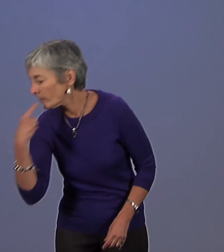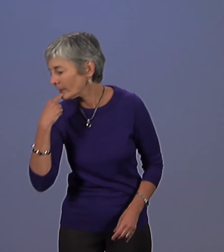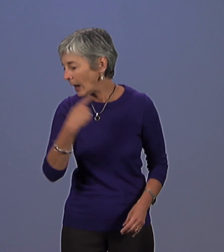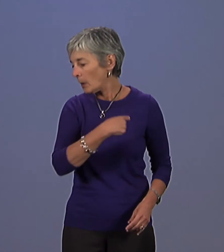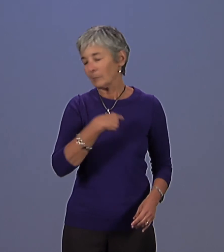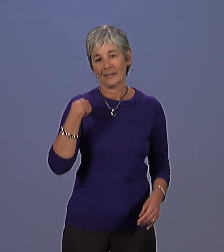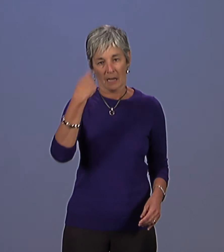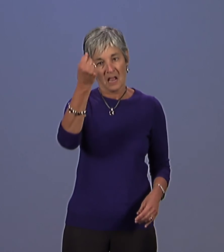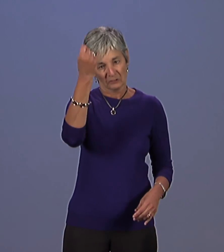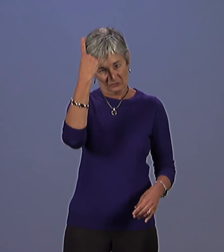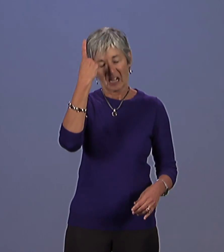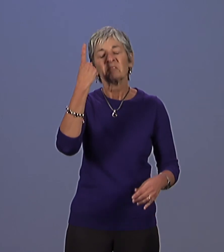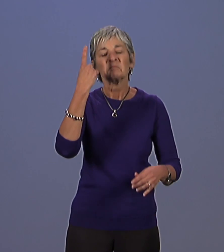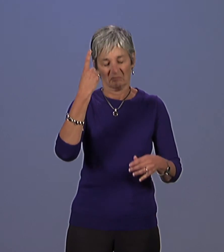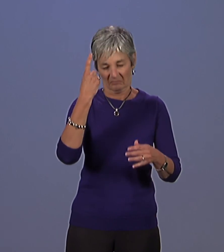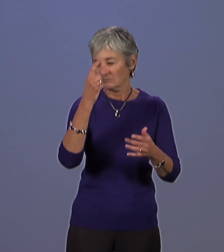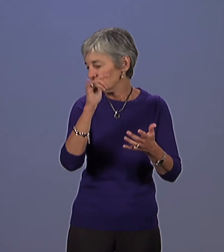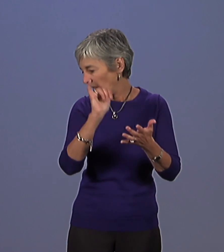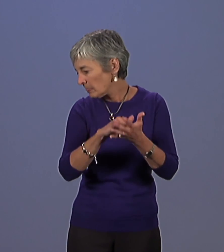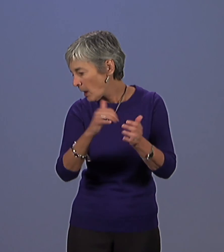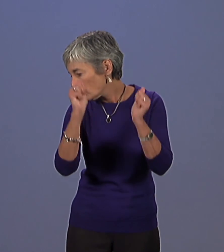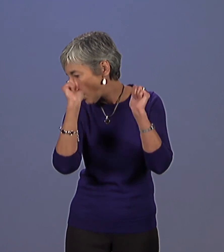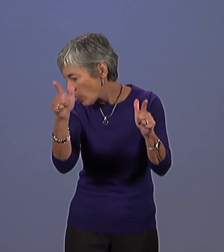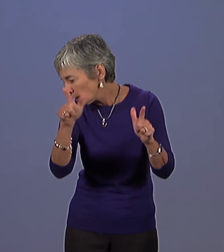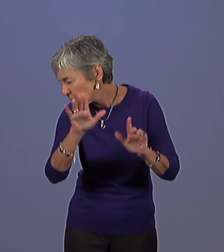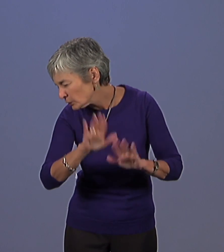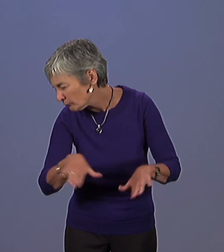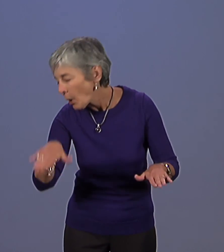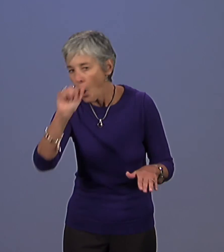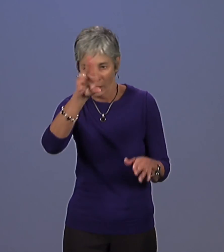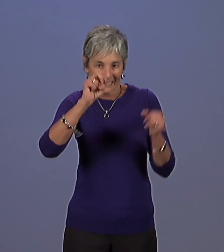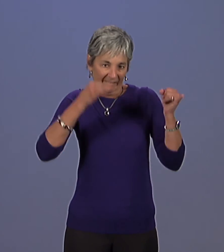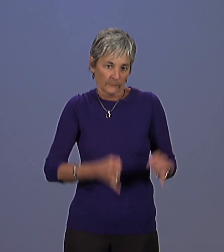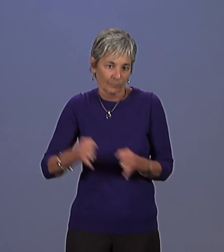It says, we understand that all children are individuals.